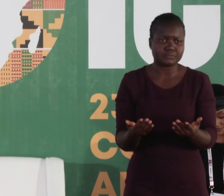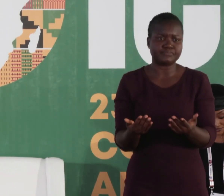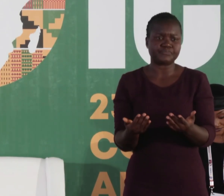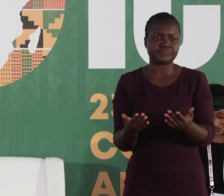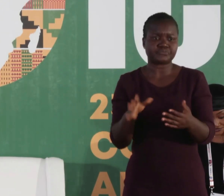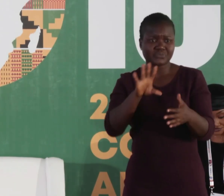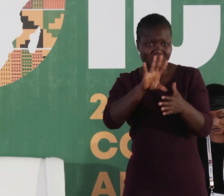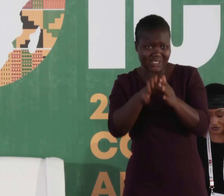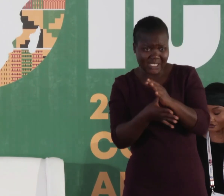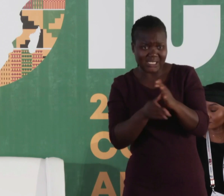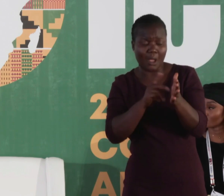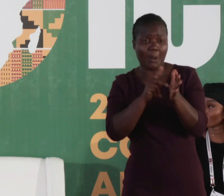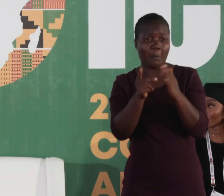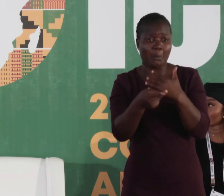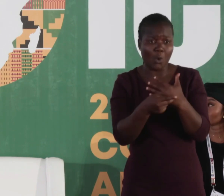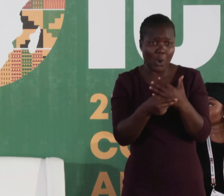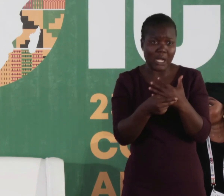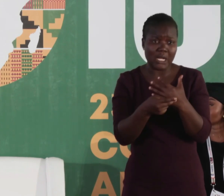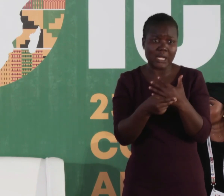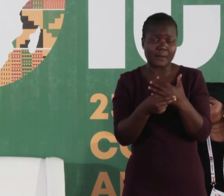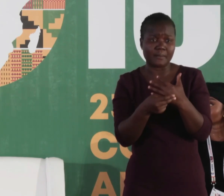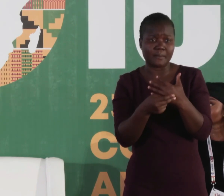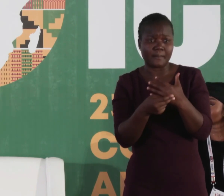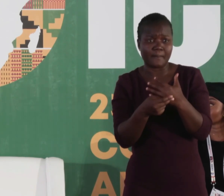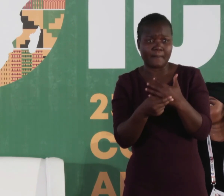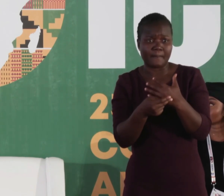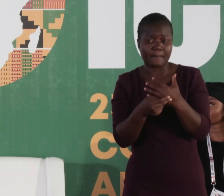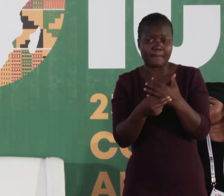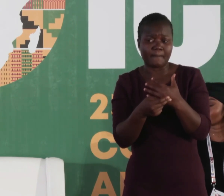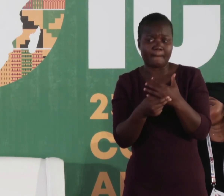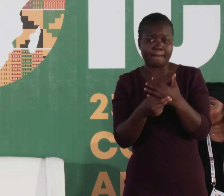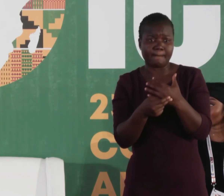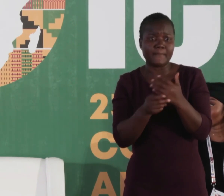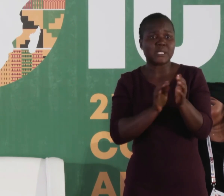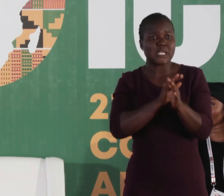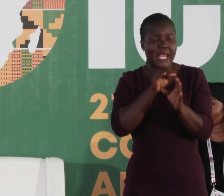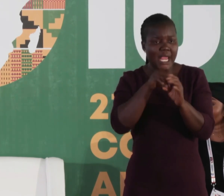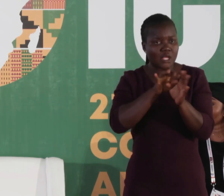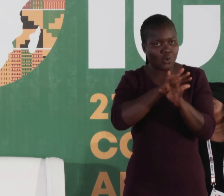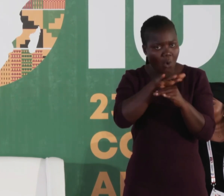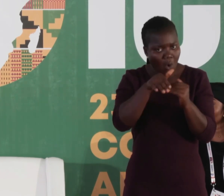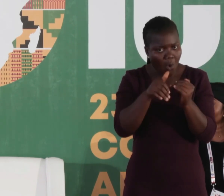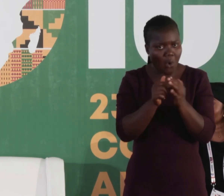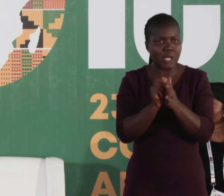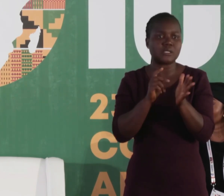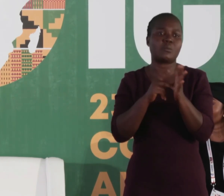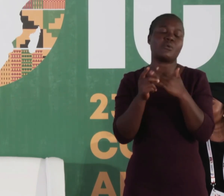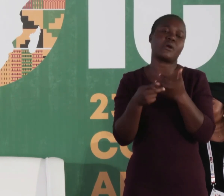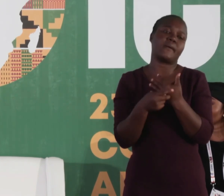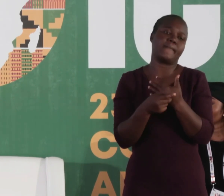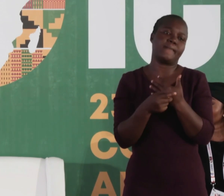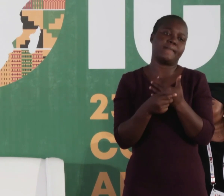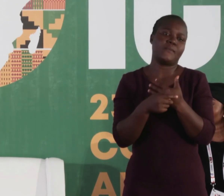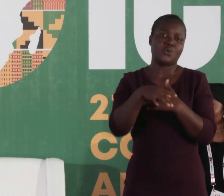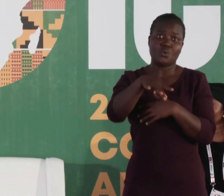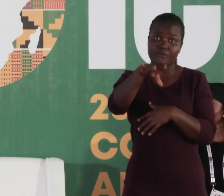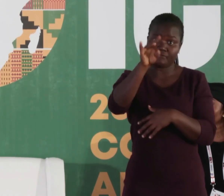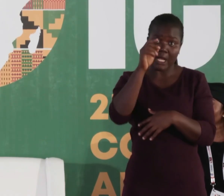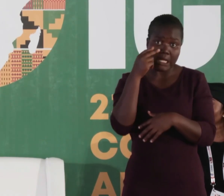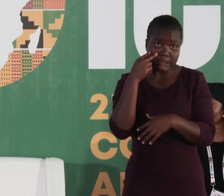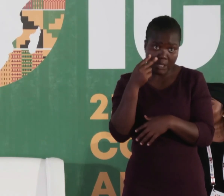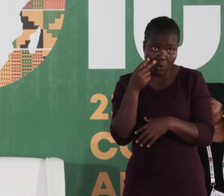the events log was kept by study staff throughout the implementation. We found that